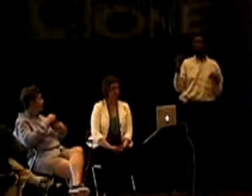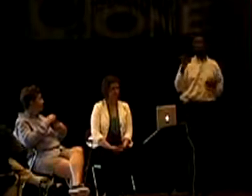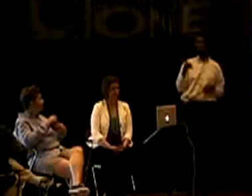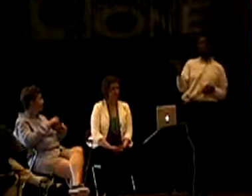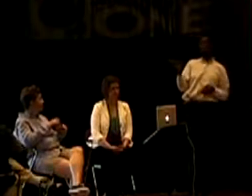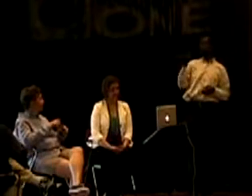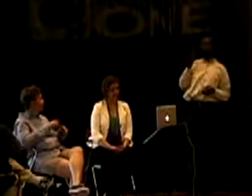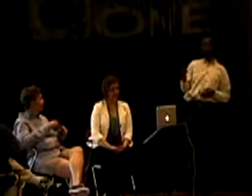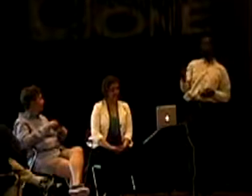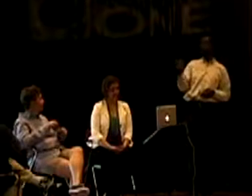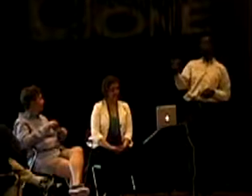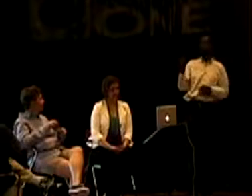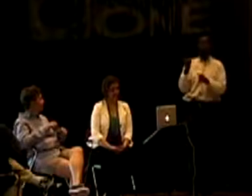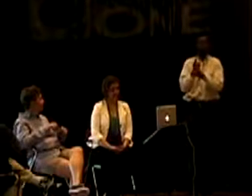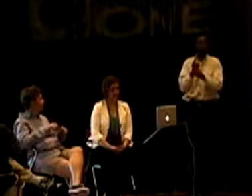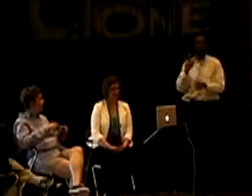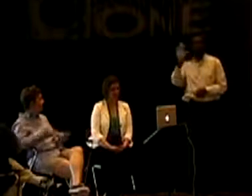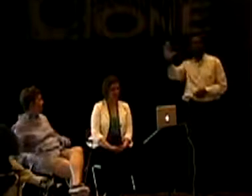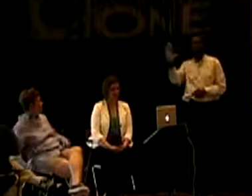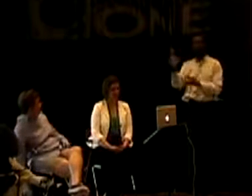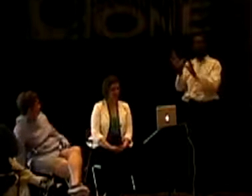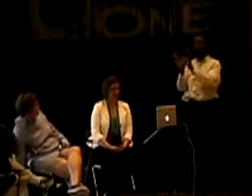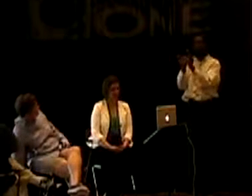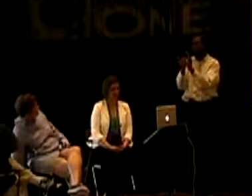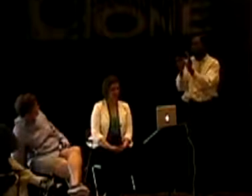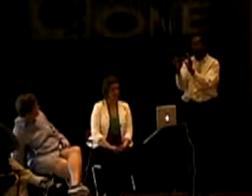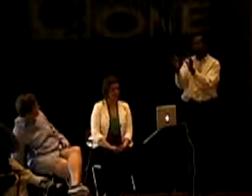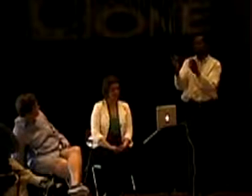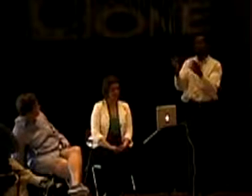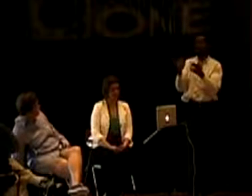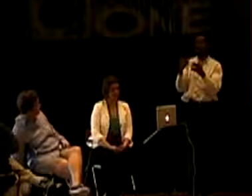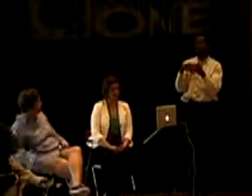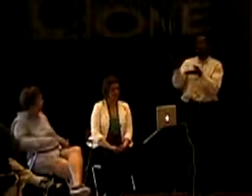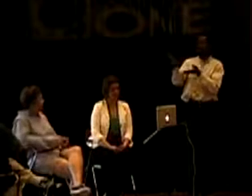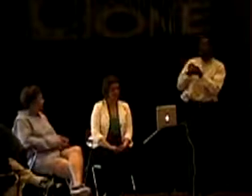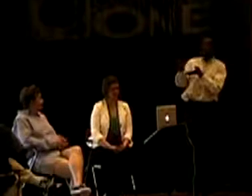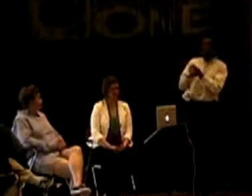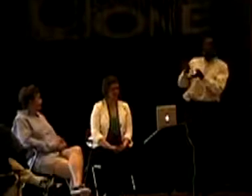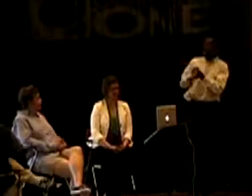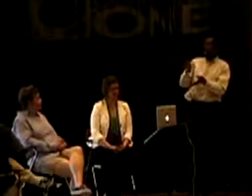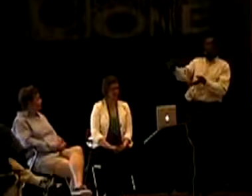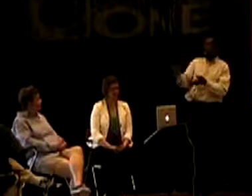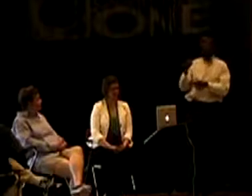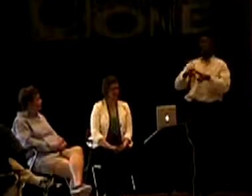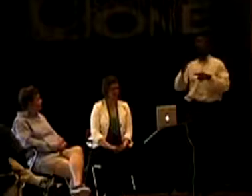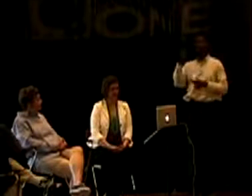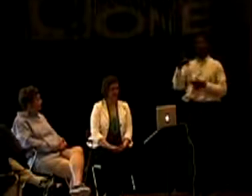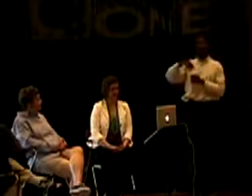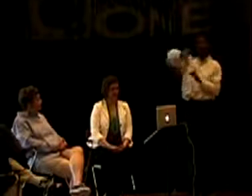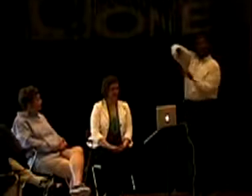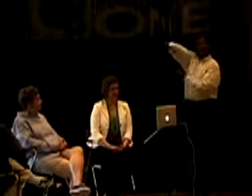the relationships, and, you know, I've been married for a lot of years. I think every